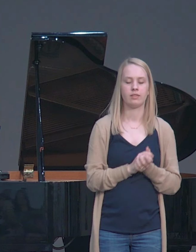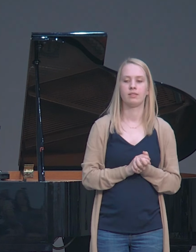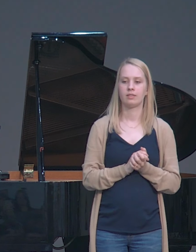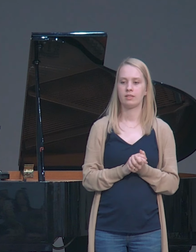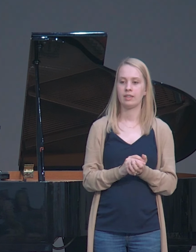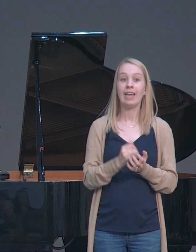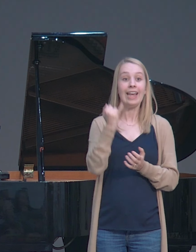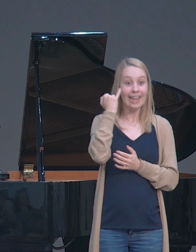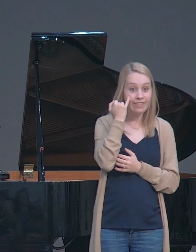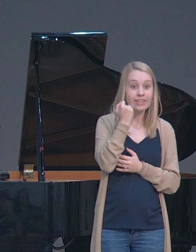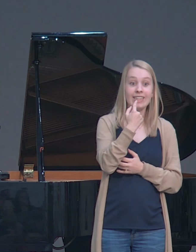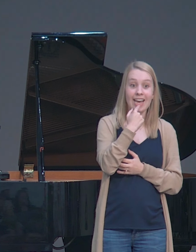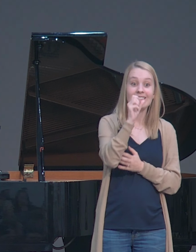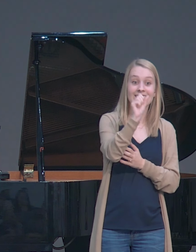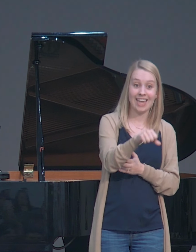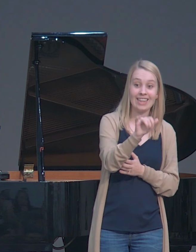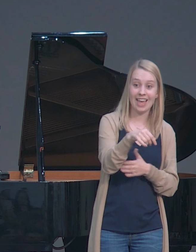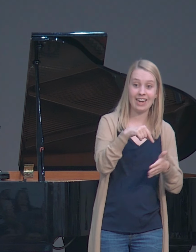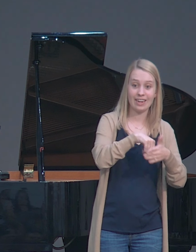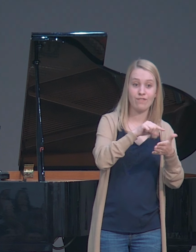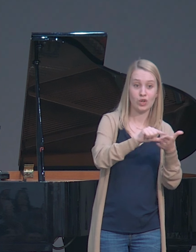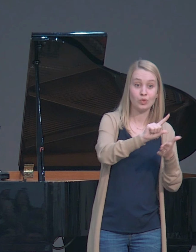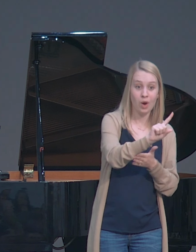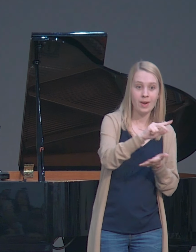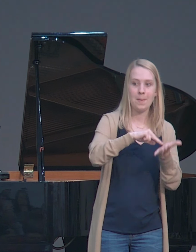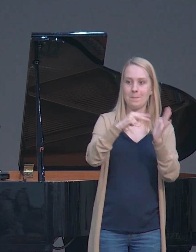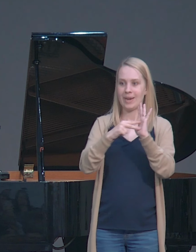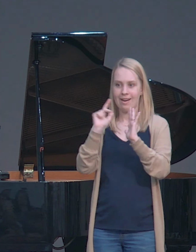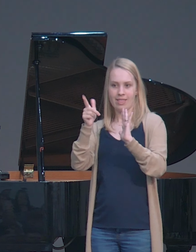1, then he would be contradicting himself a few sentences later.